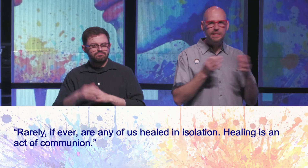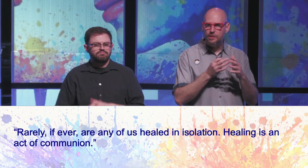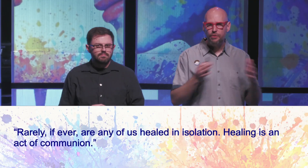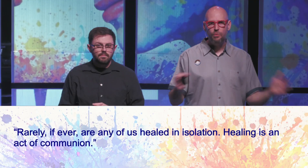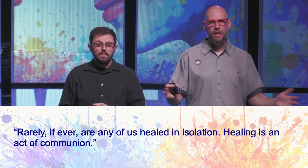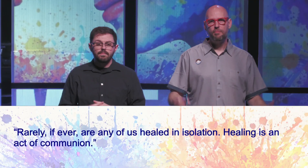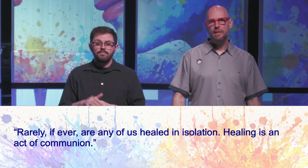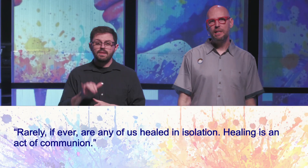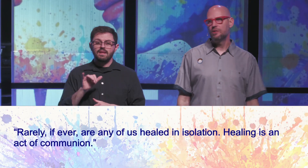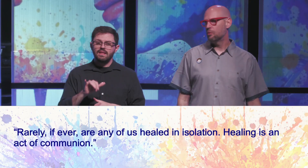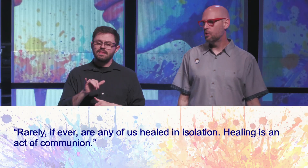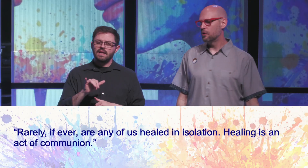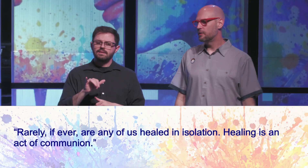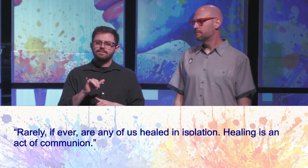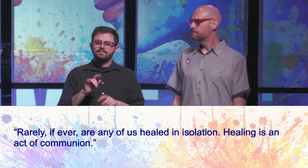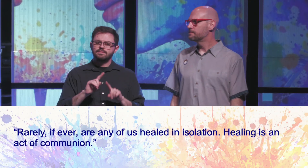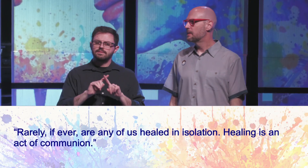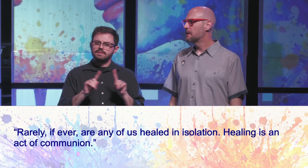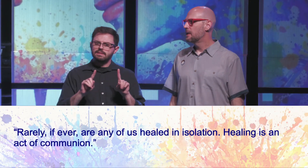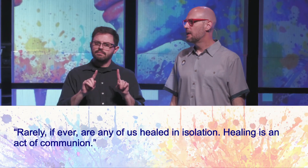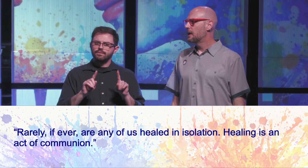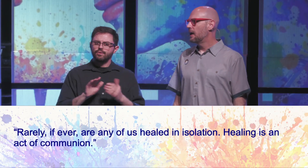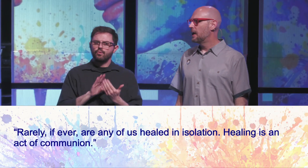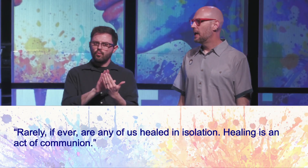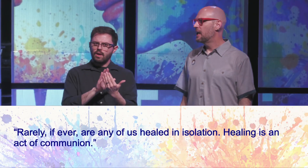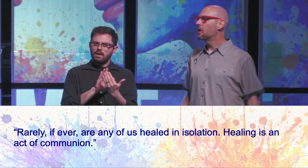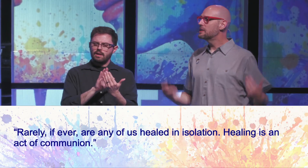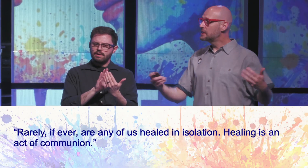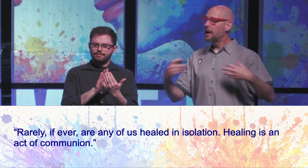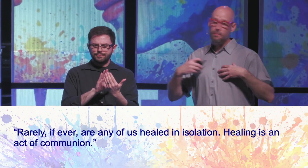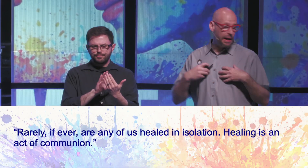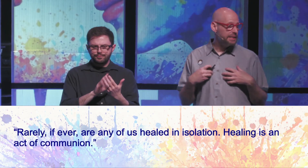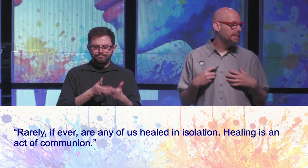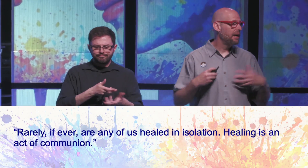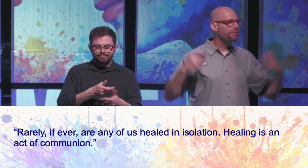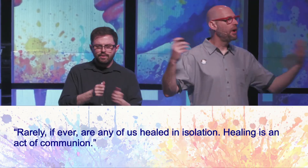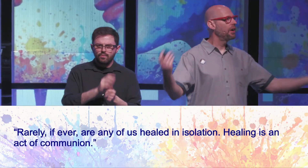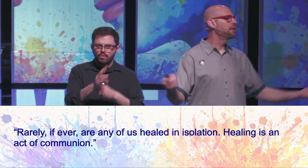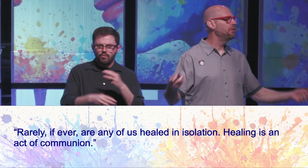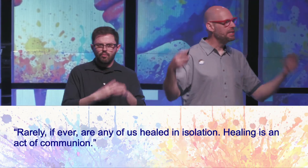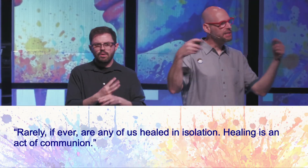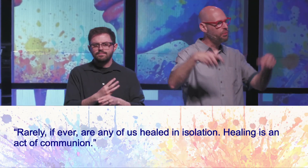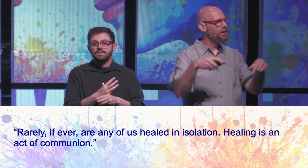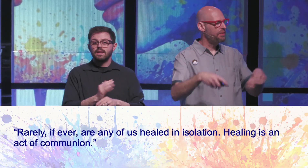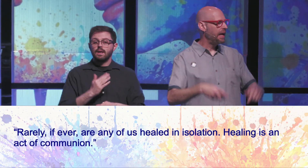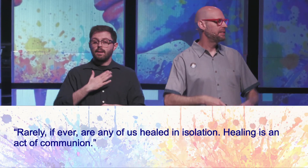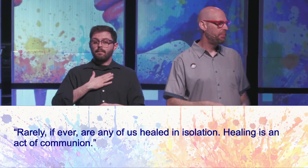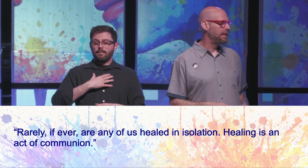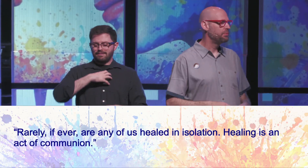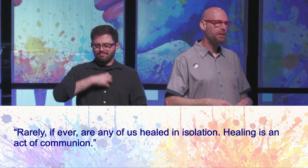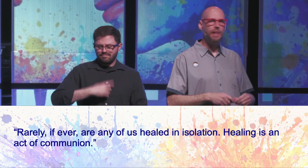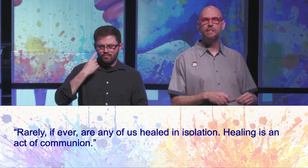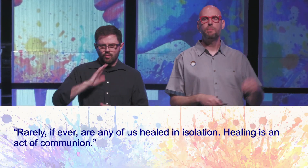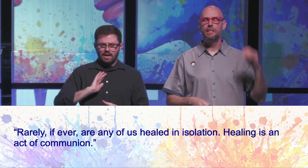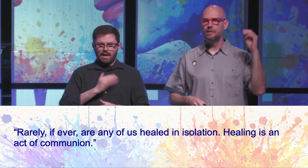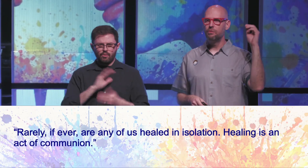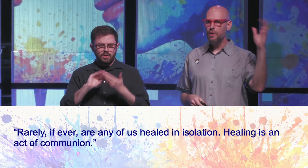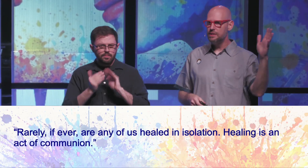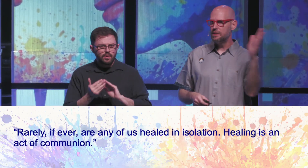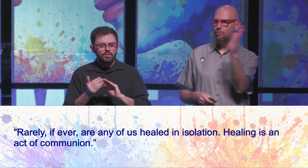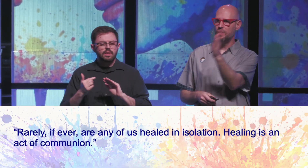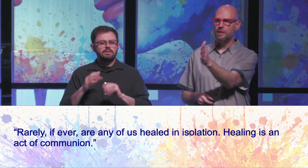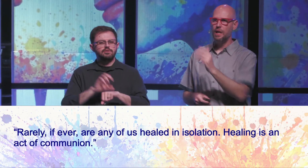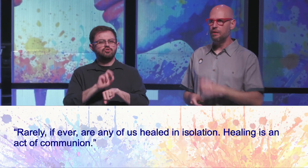And that's a different way of being in the world. And our desire, my desire for our community is that we are that space. We are that space